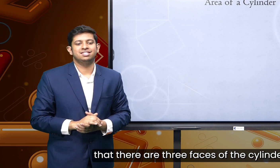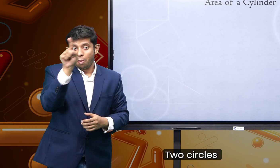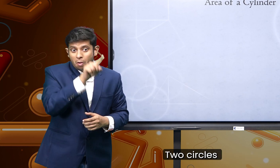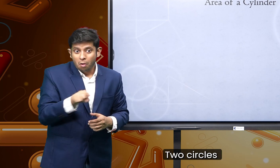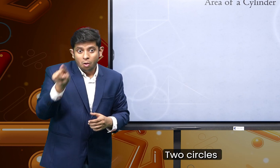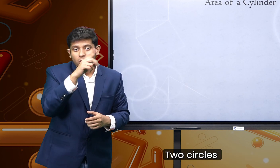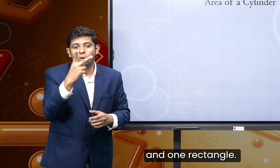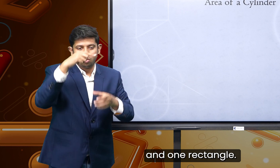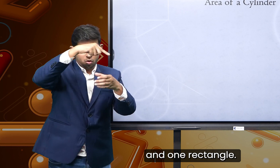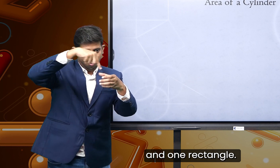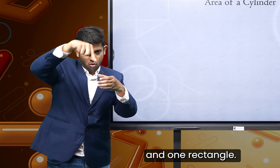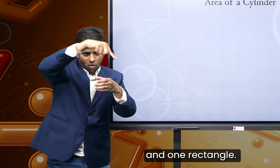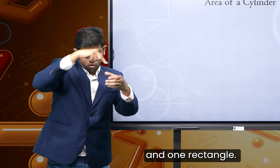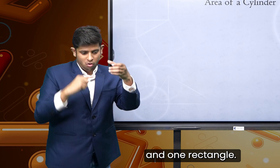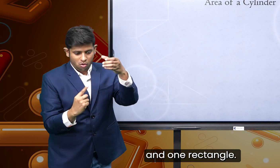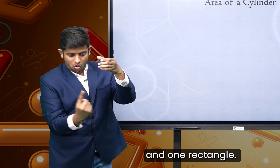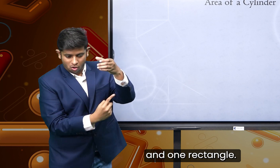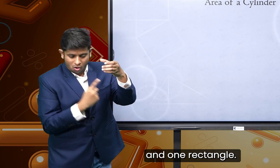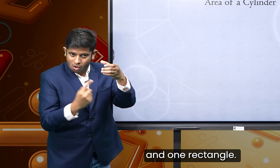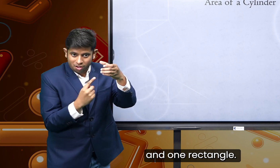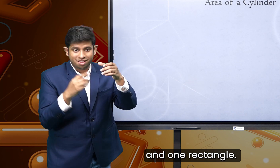Two circles and one rectangle.